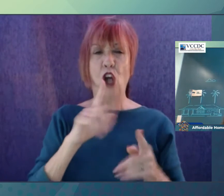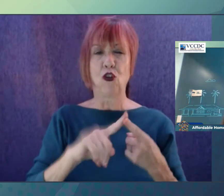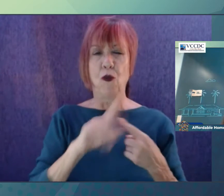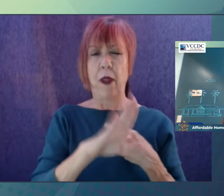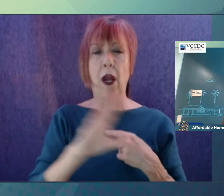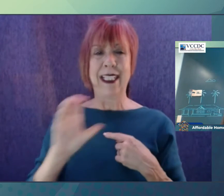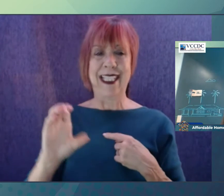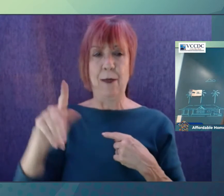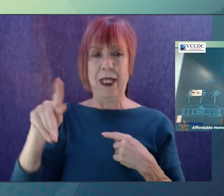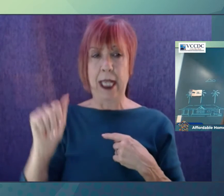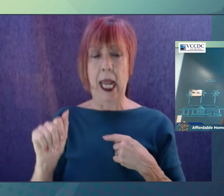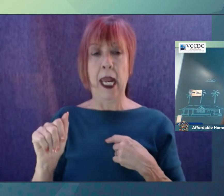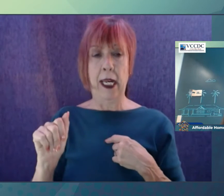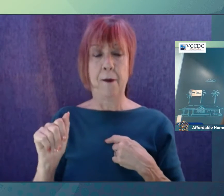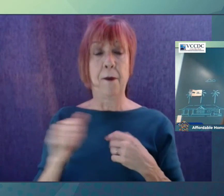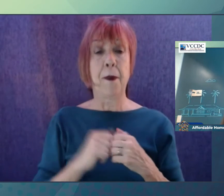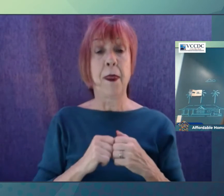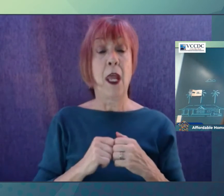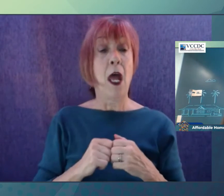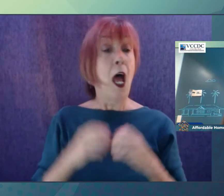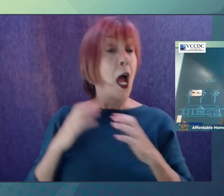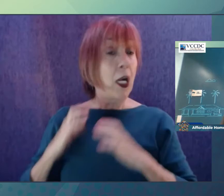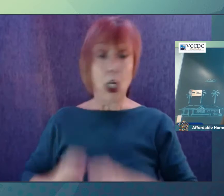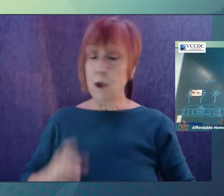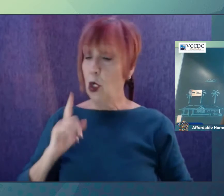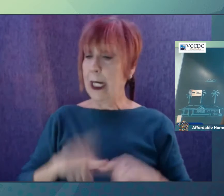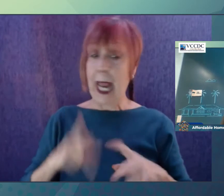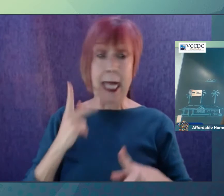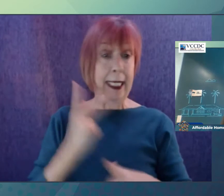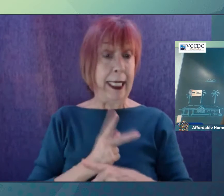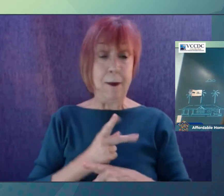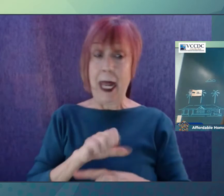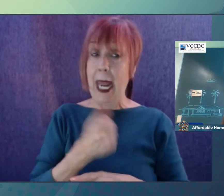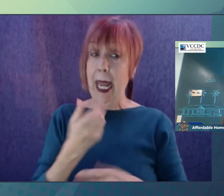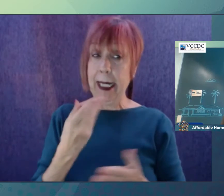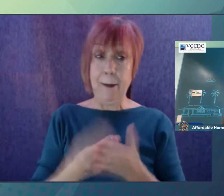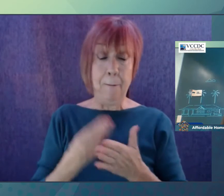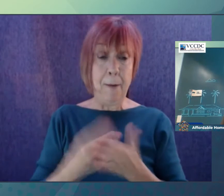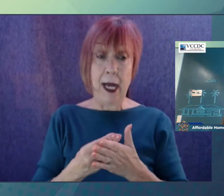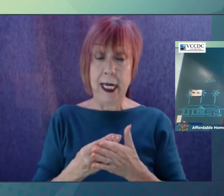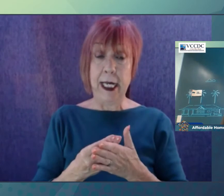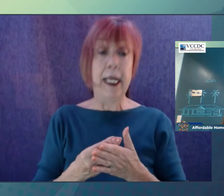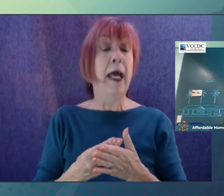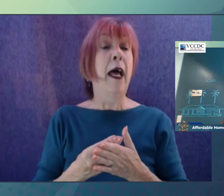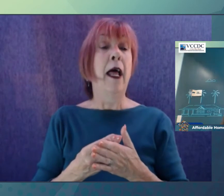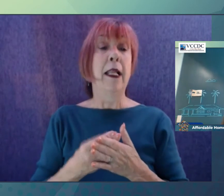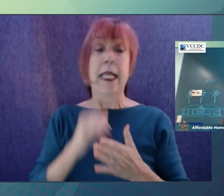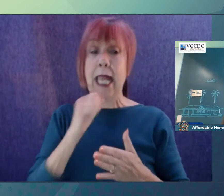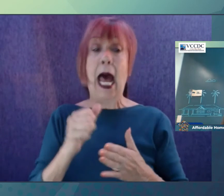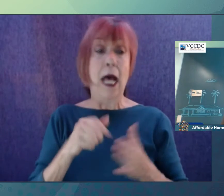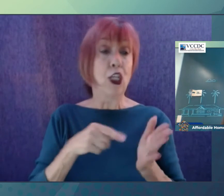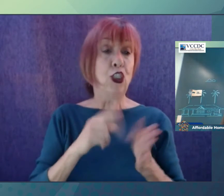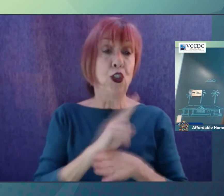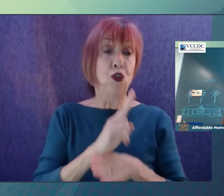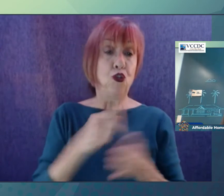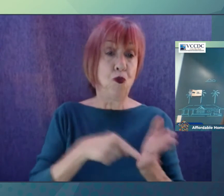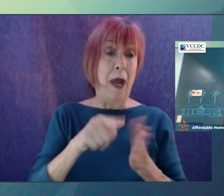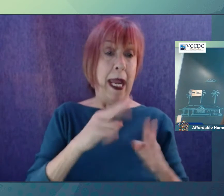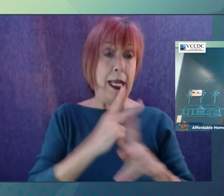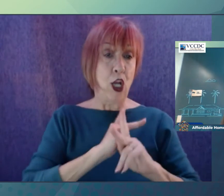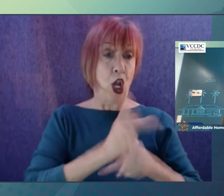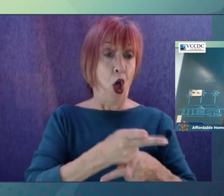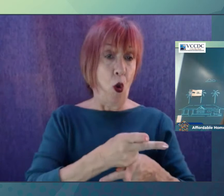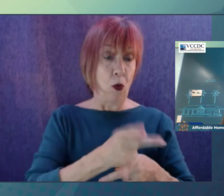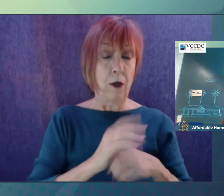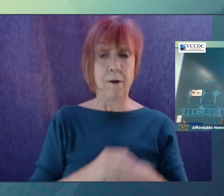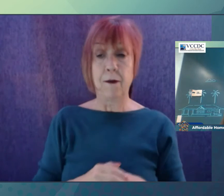on that piece. The customer cannot keep any portion of this offer outside of the loan transaction. All loans are